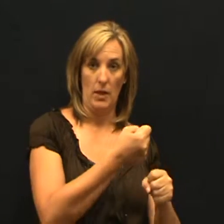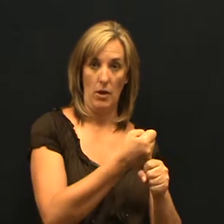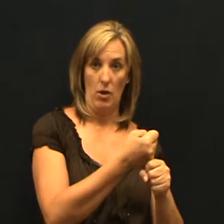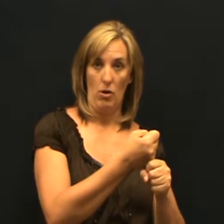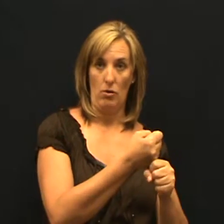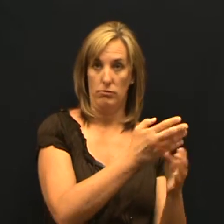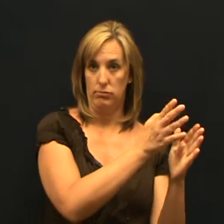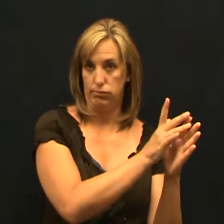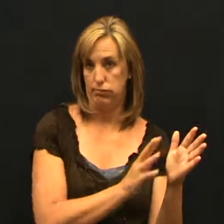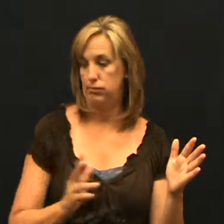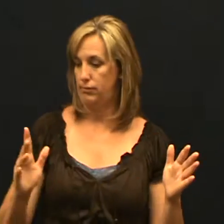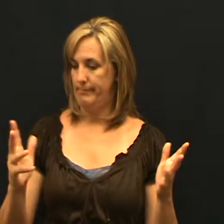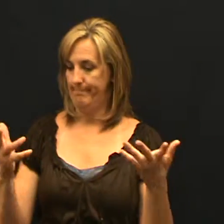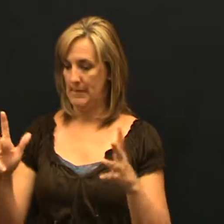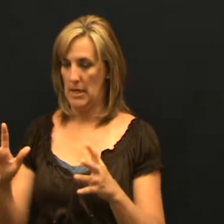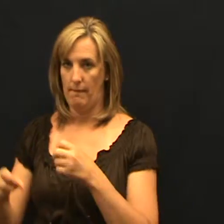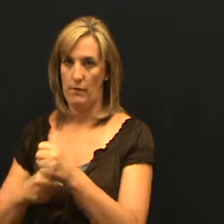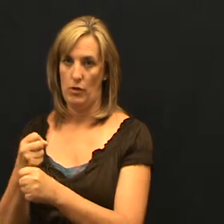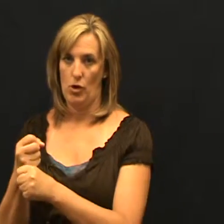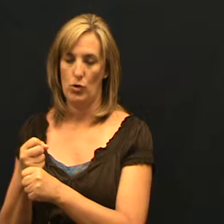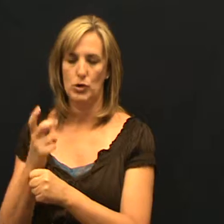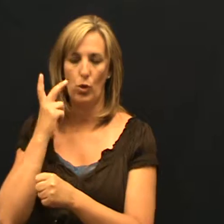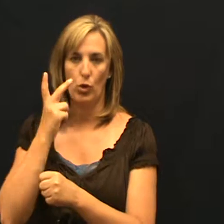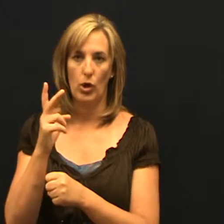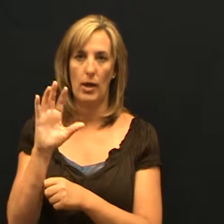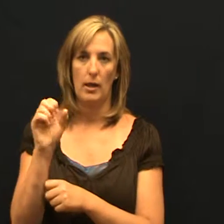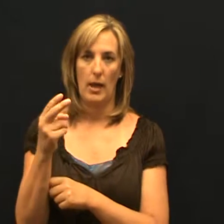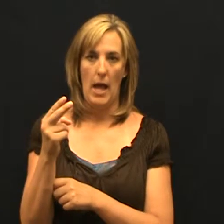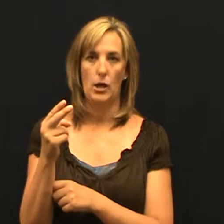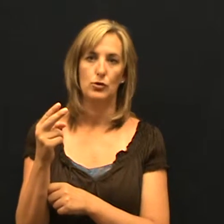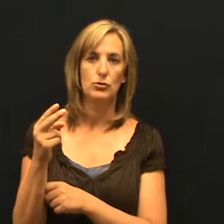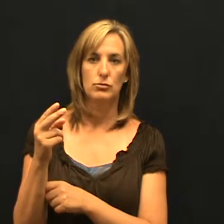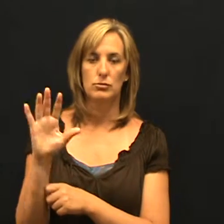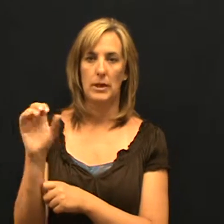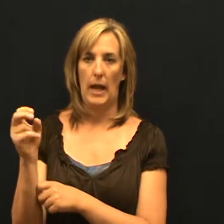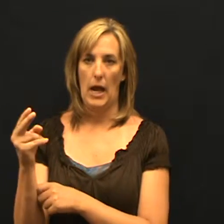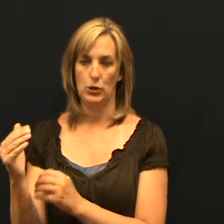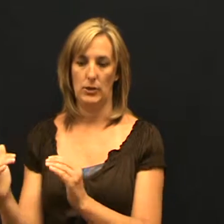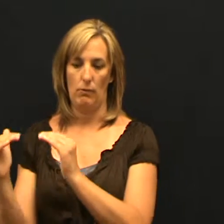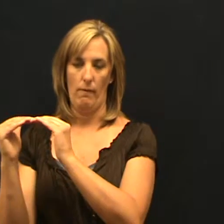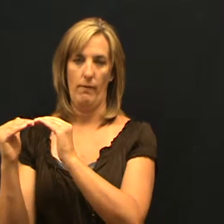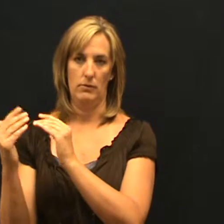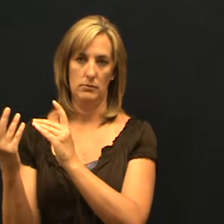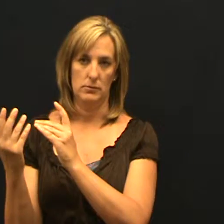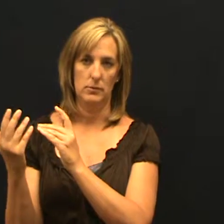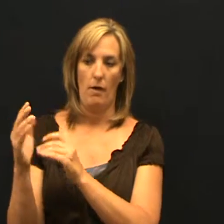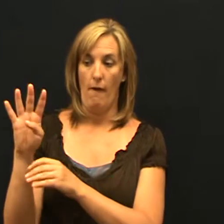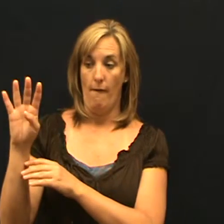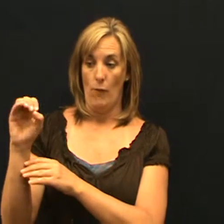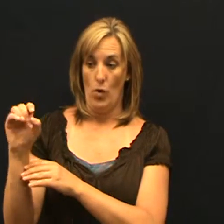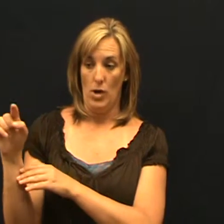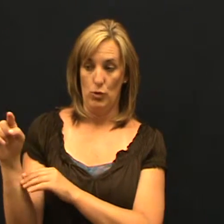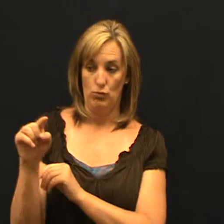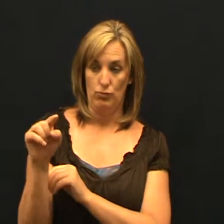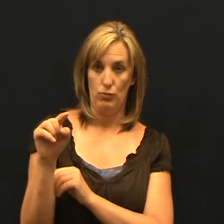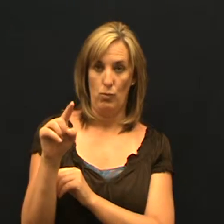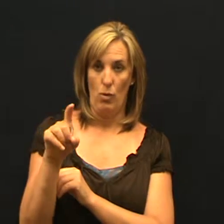at the cash and cash equivalents line here. Cash went from 40 to 102 million or